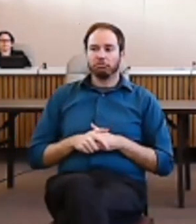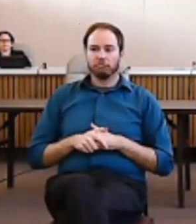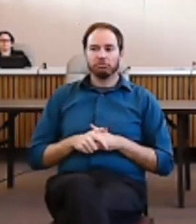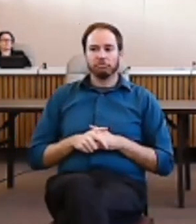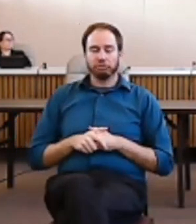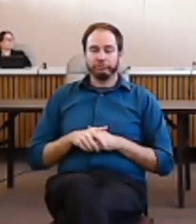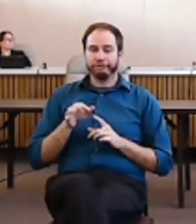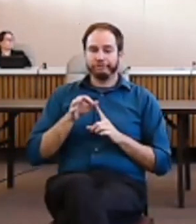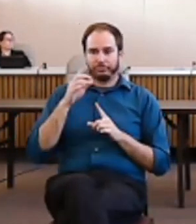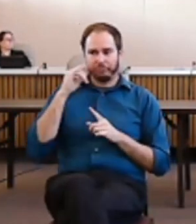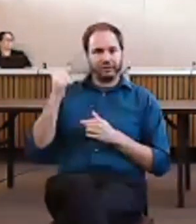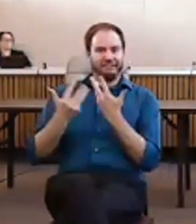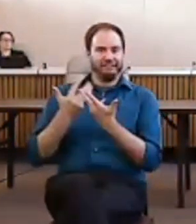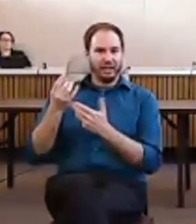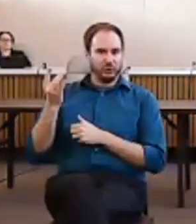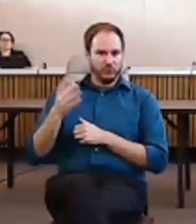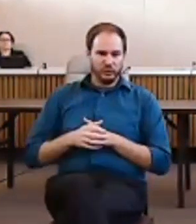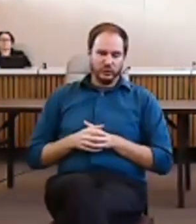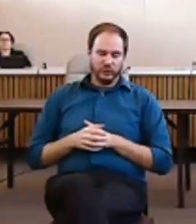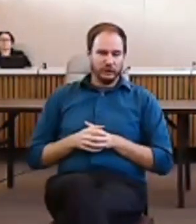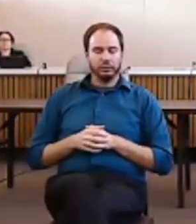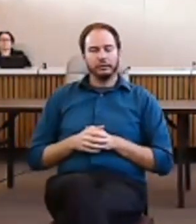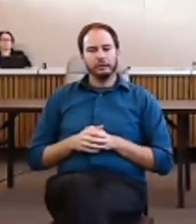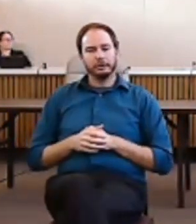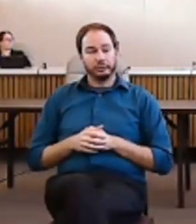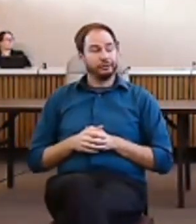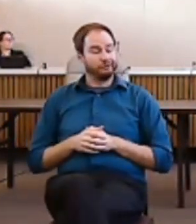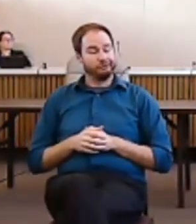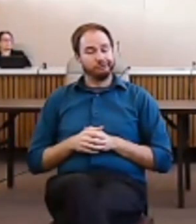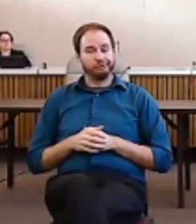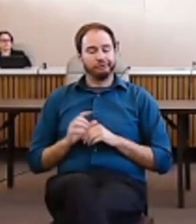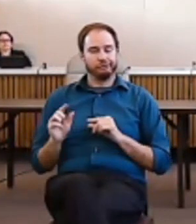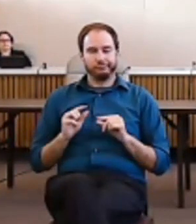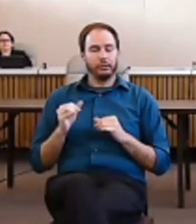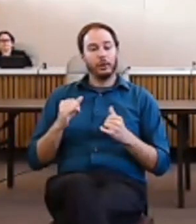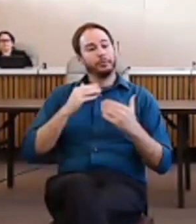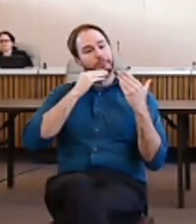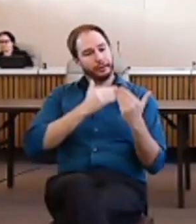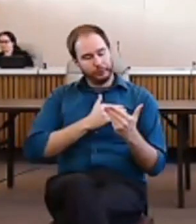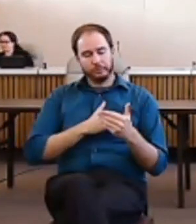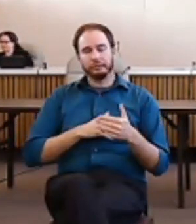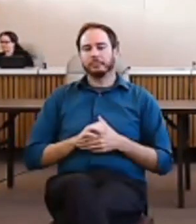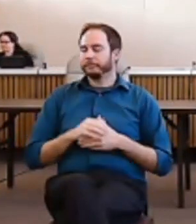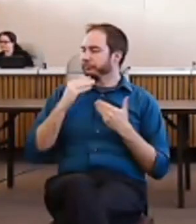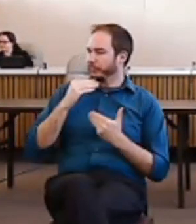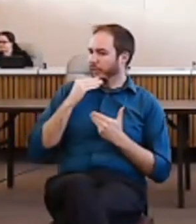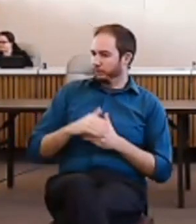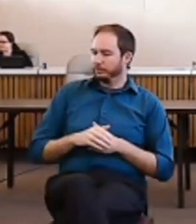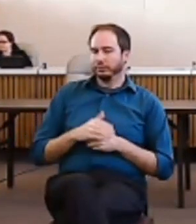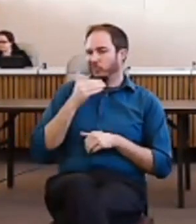up. a lot. especially it was a fire trap. Mhm. Yes. Among other things. All right. Okay, thank you. Thank you, everyone. Good